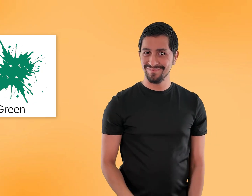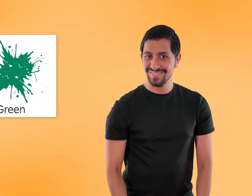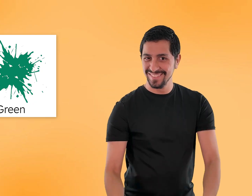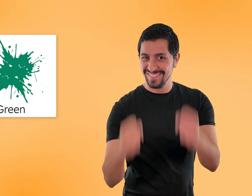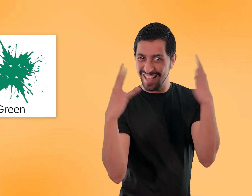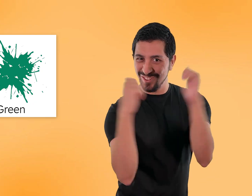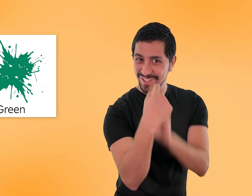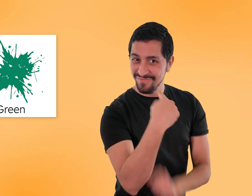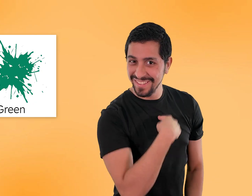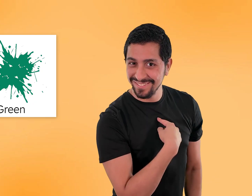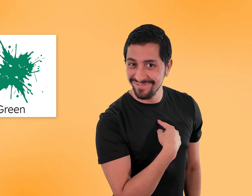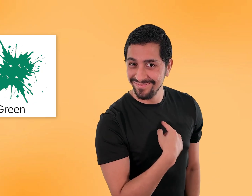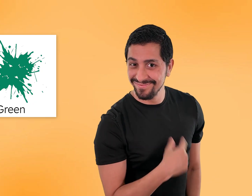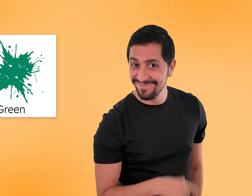Sign it with me.